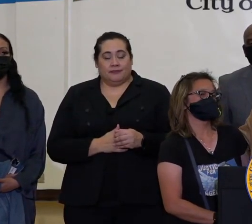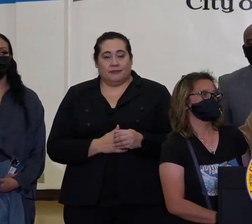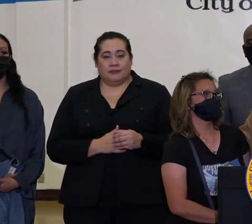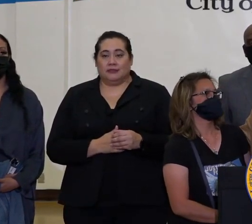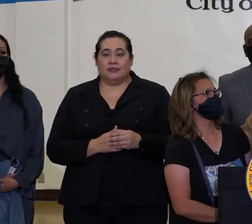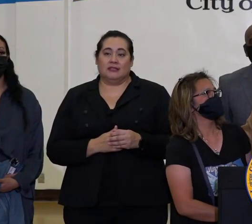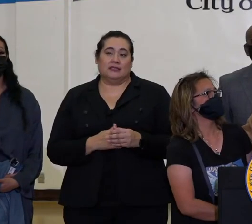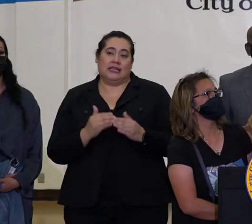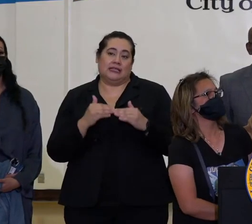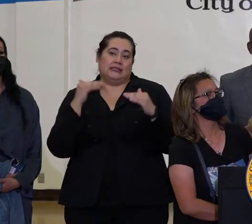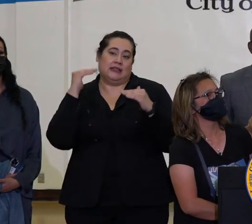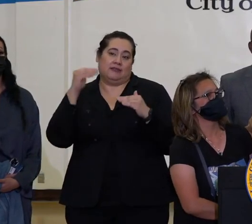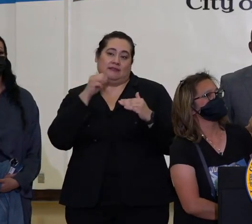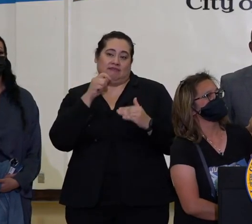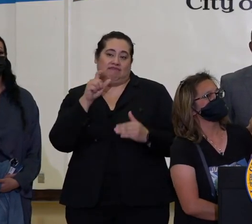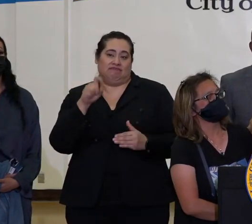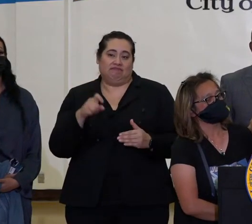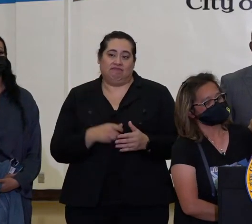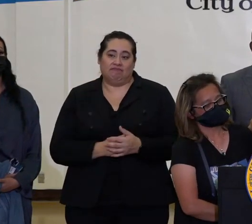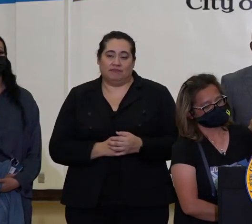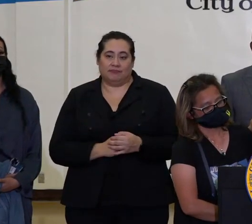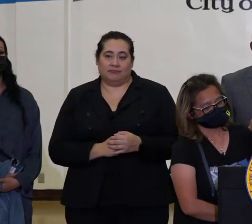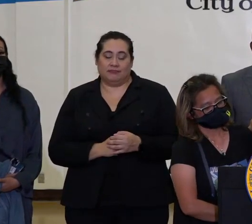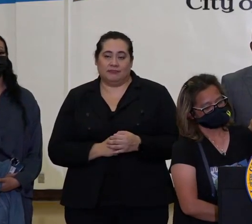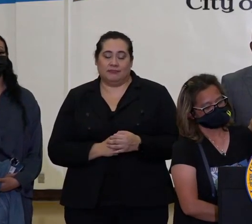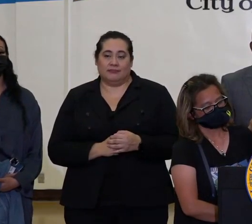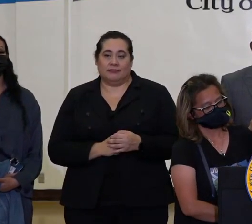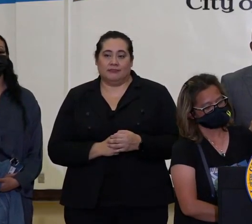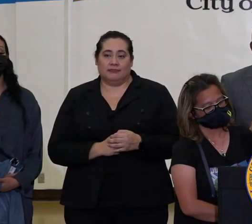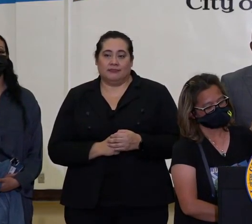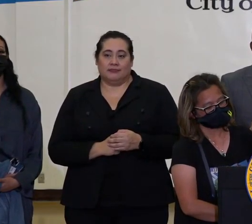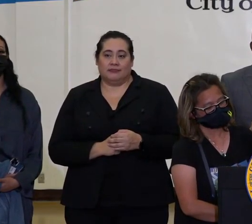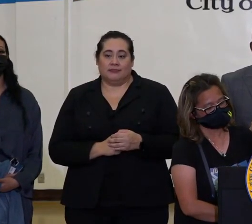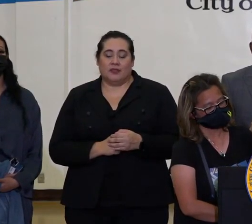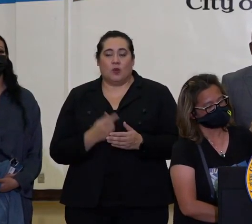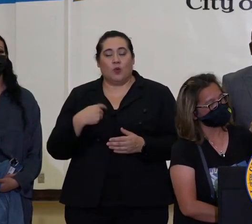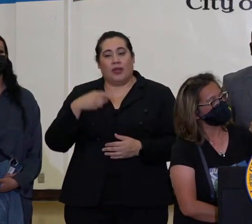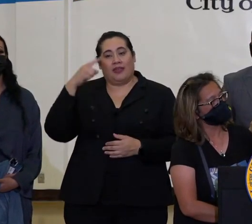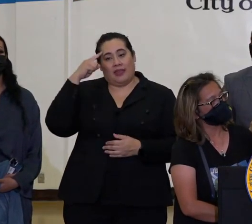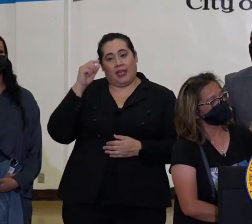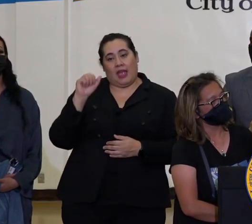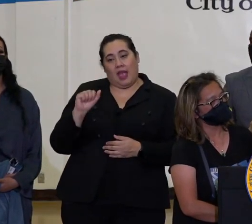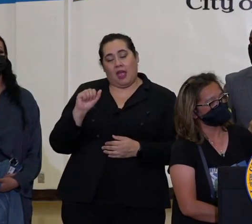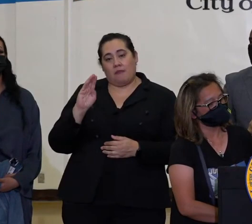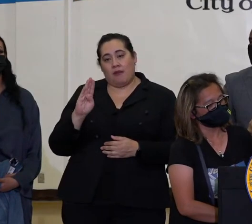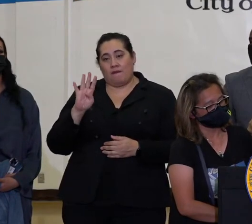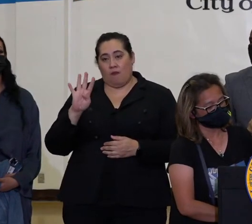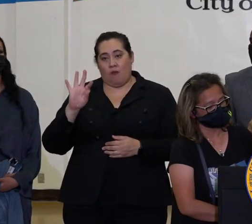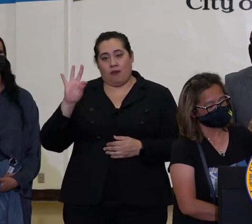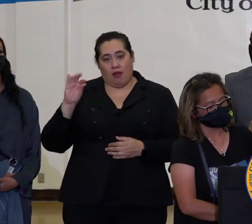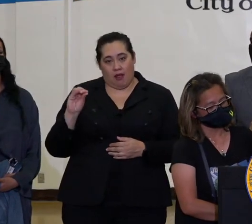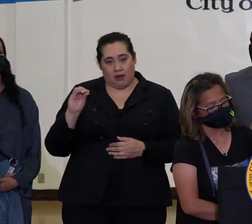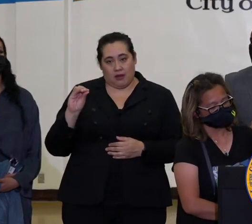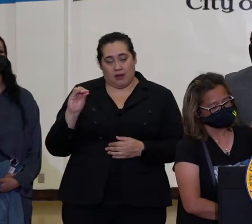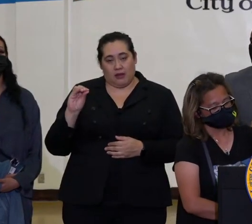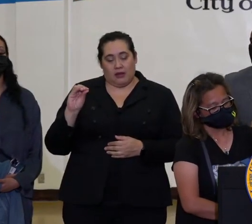absolutely excessive and unnecessary. And we think AB 490